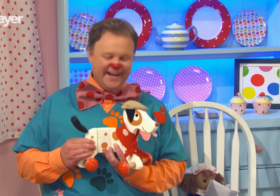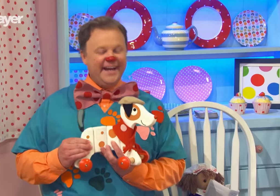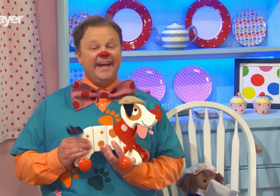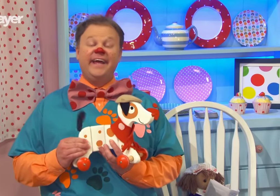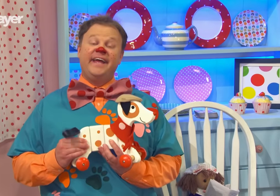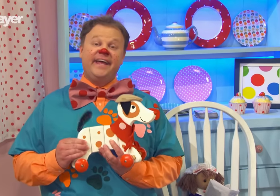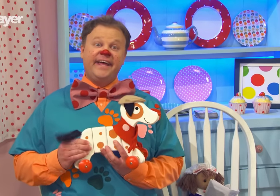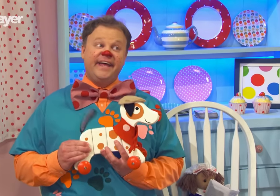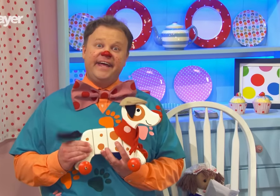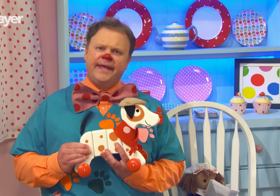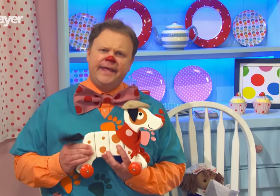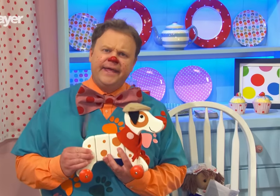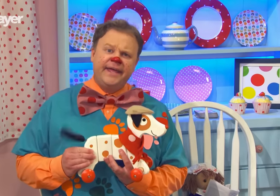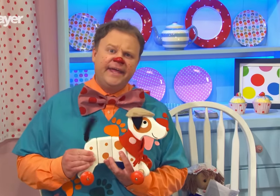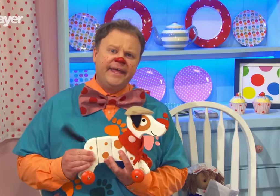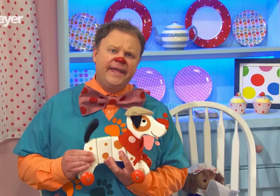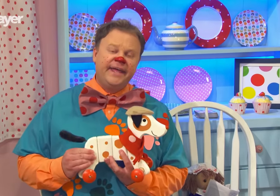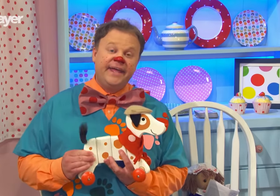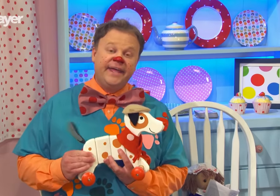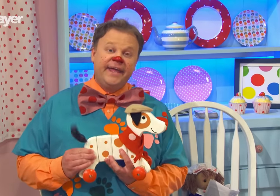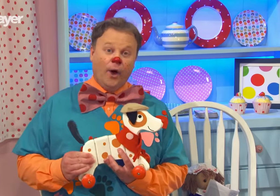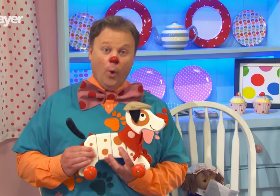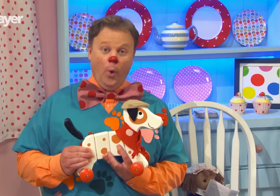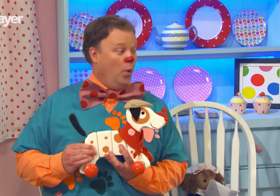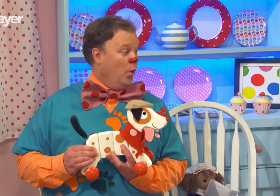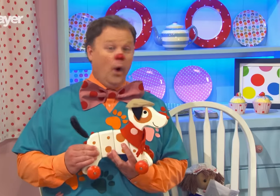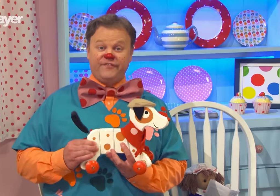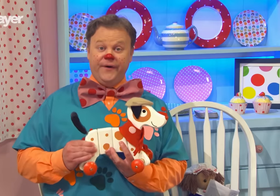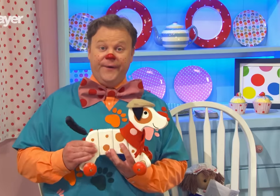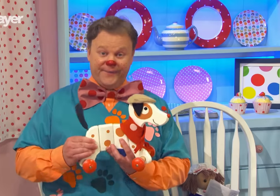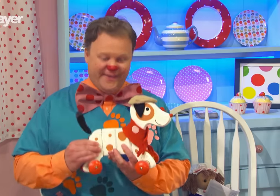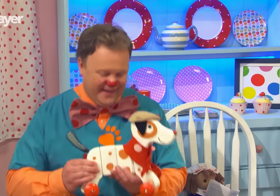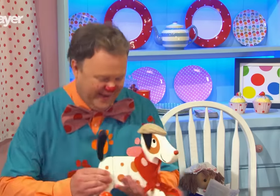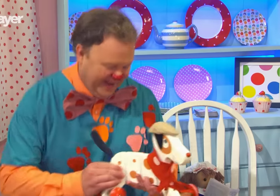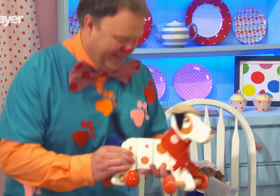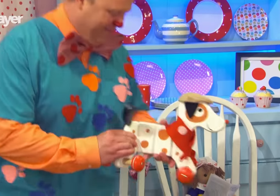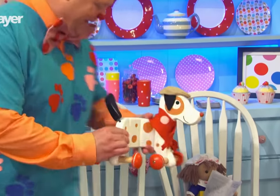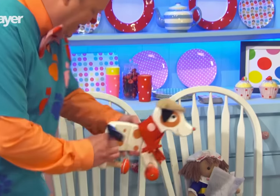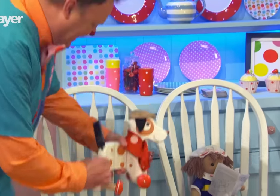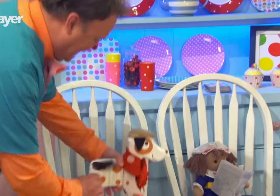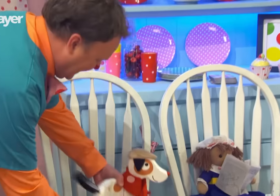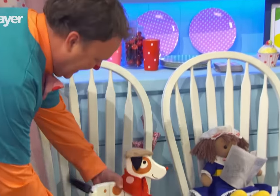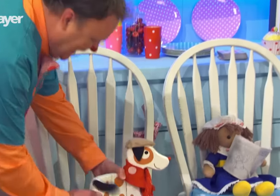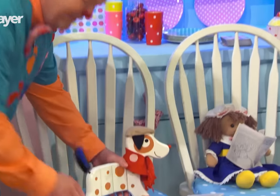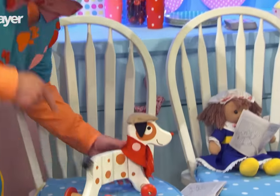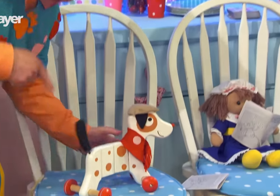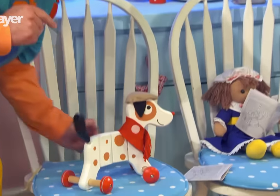Mr. Tumble, your next patient is ready. Oh, of course. There we are. Still